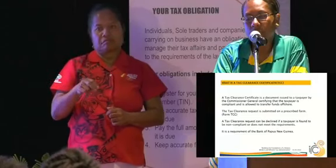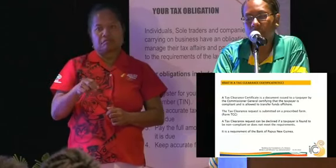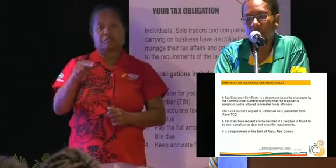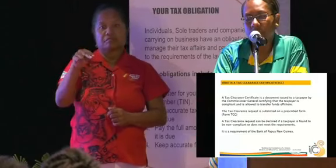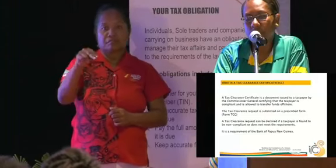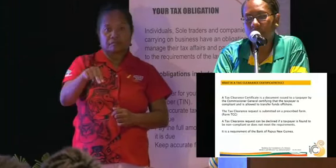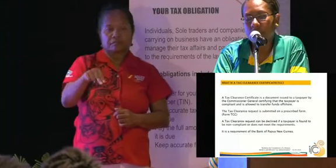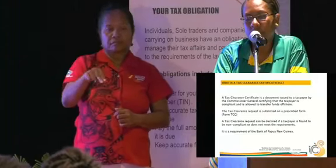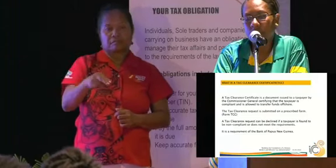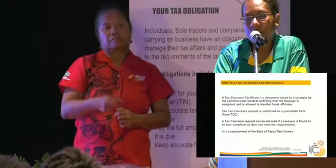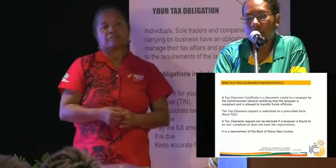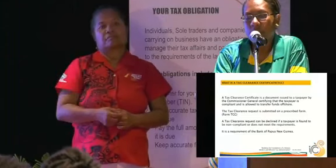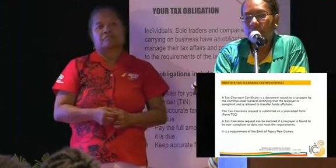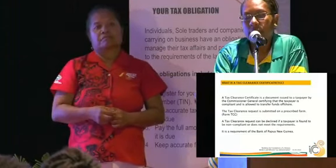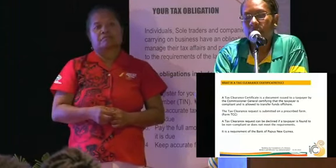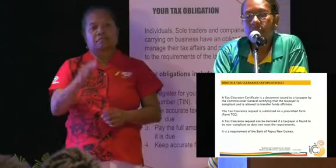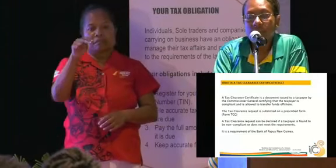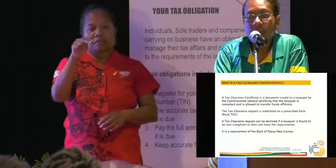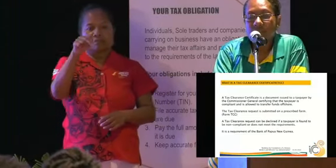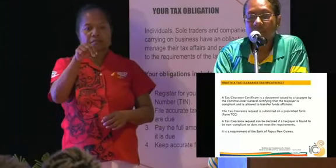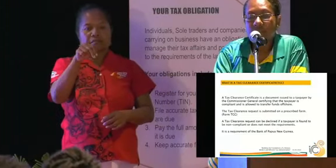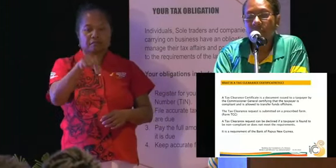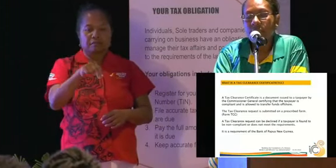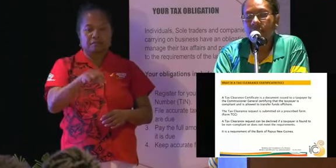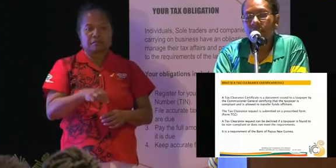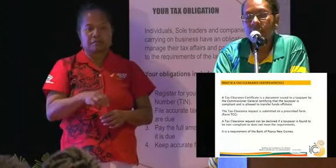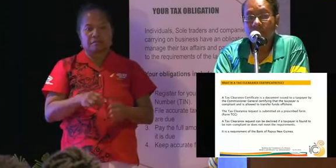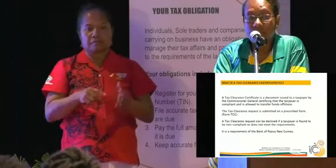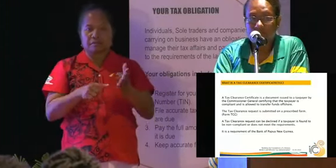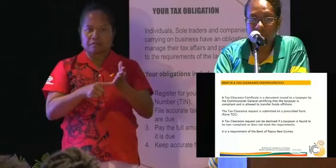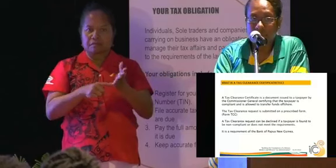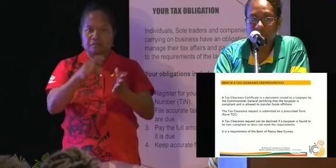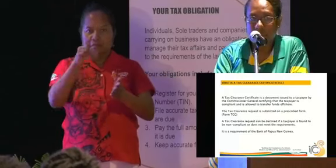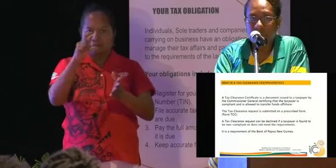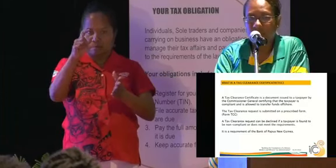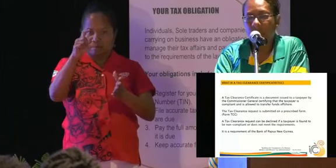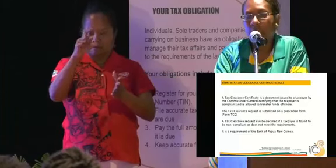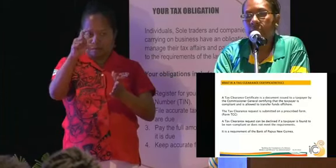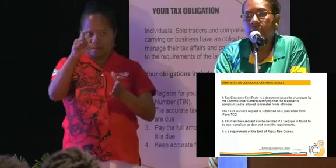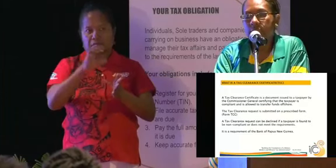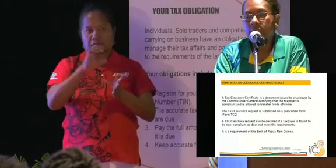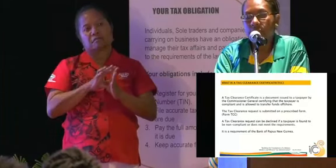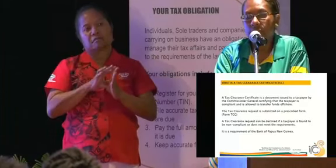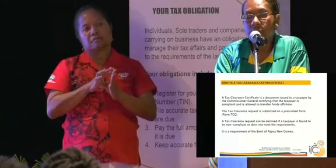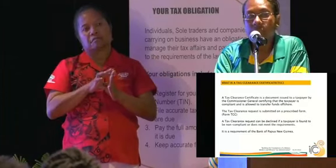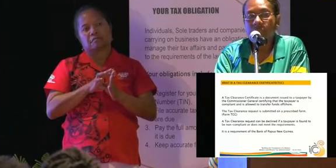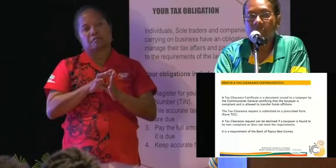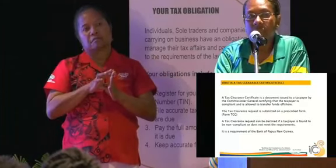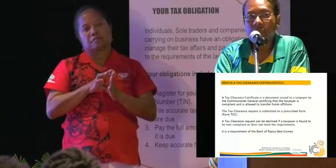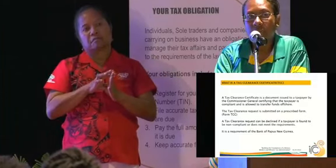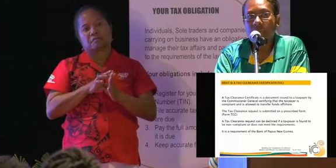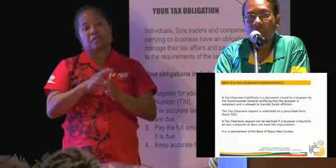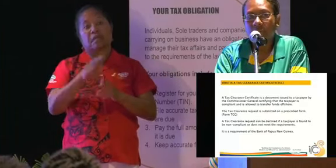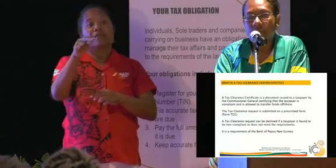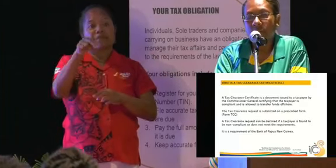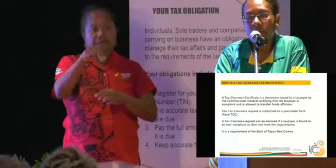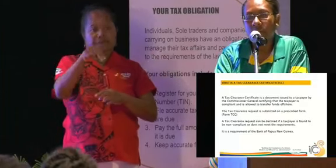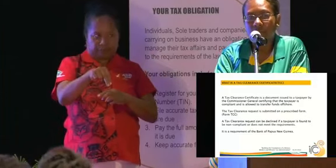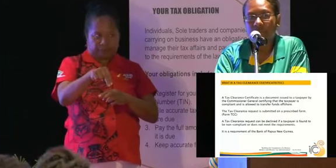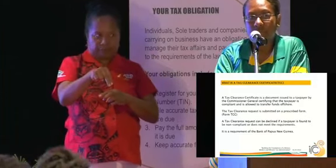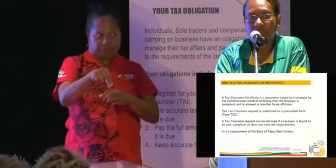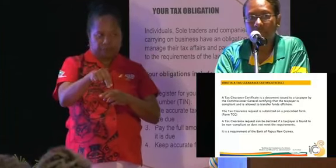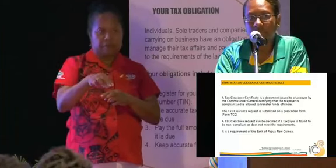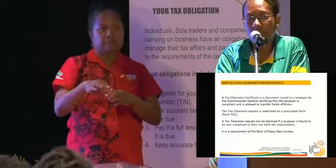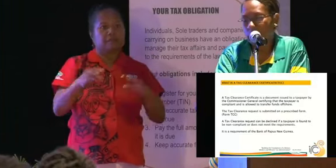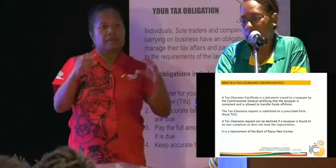the requirements. This tax clearance certificate is a requirement of the Bank